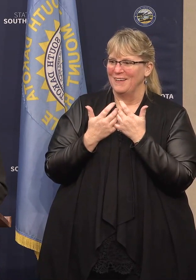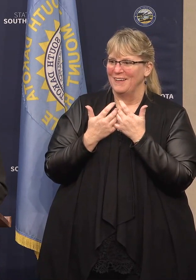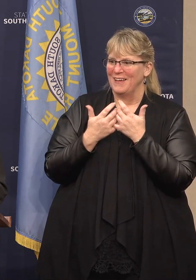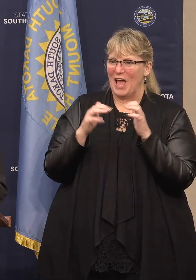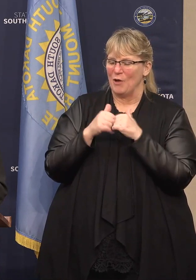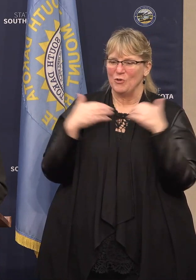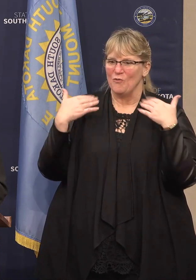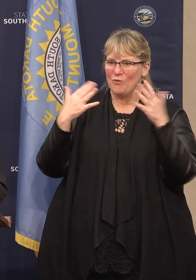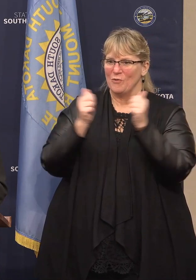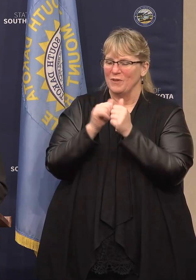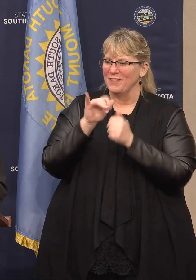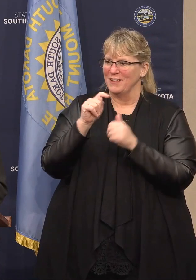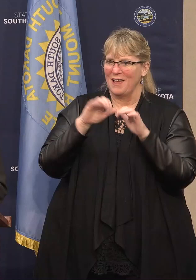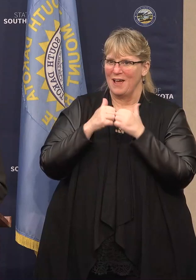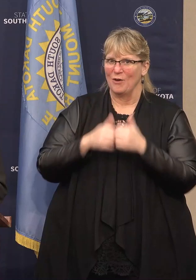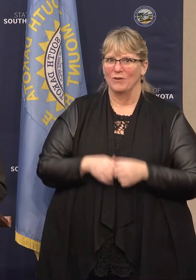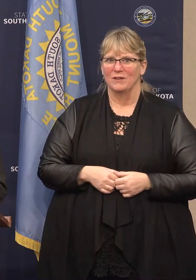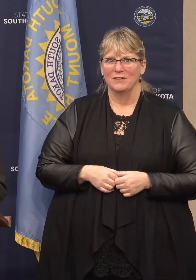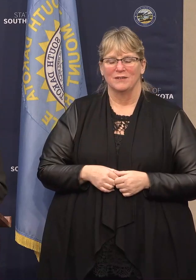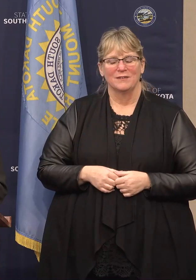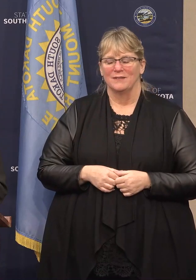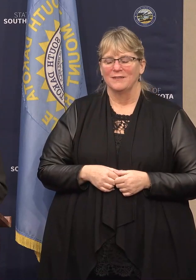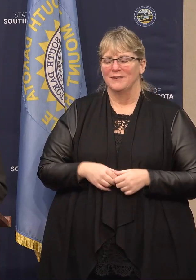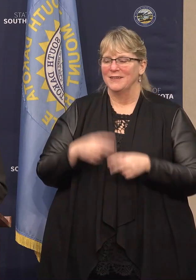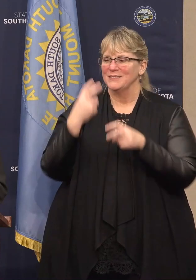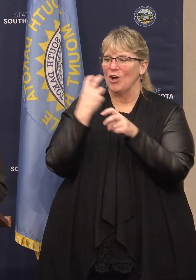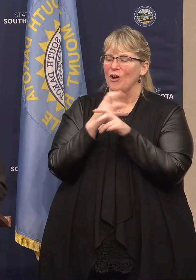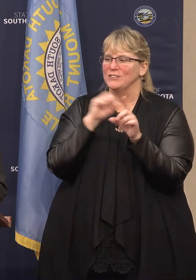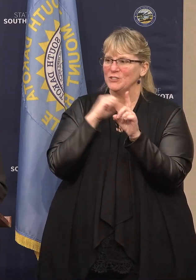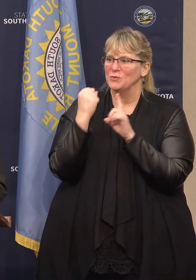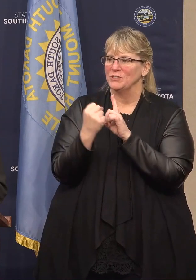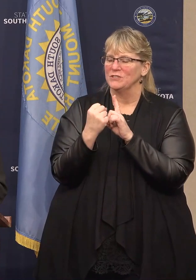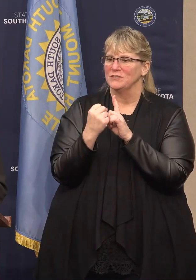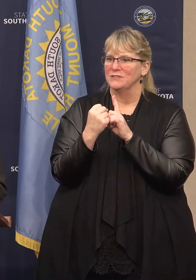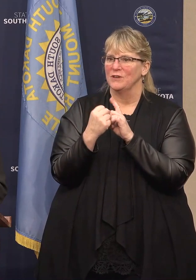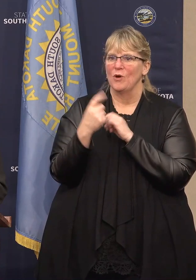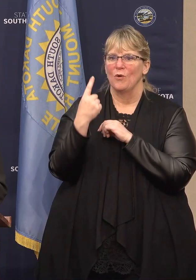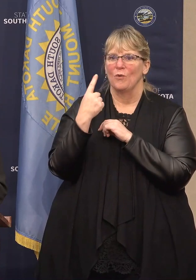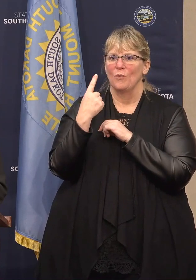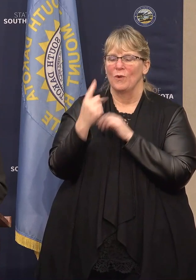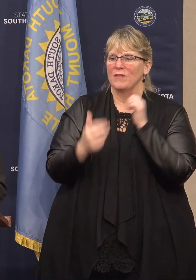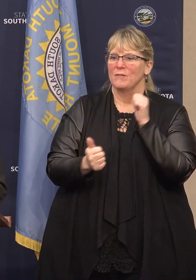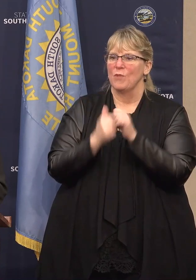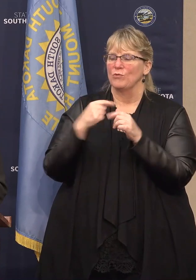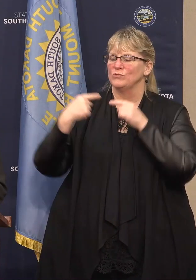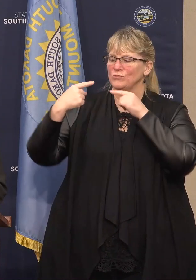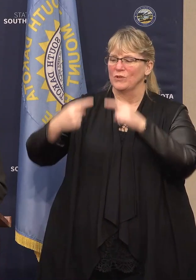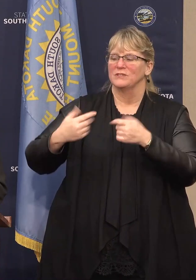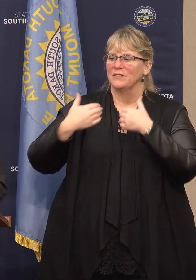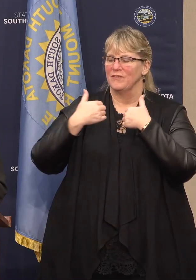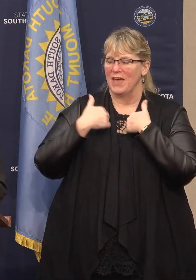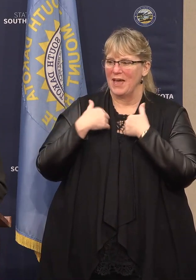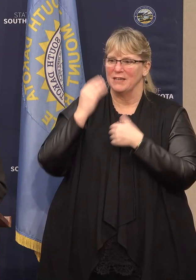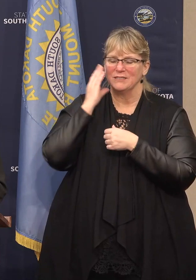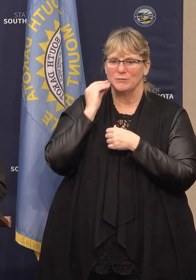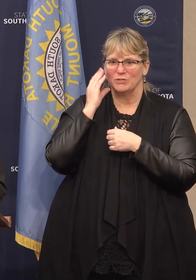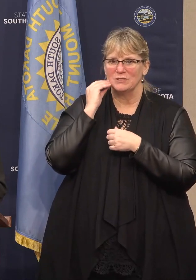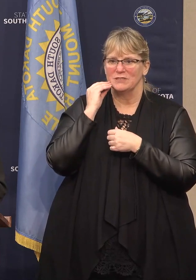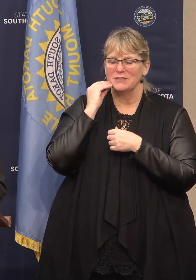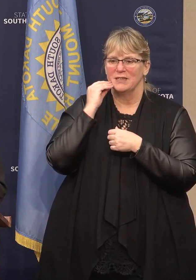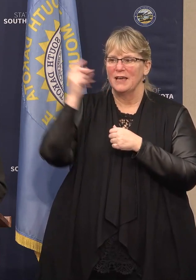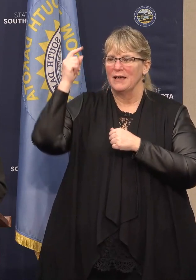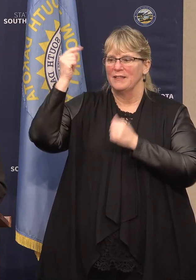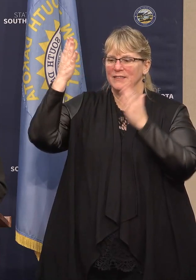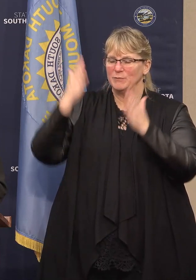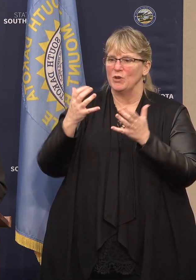go forward with this? It's a hard situation for me. It's probably been one of the biggest struggles I've had, just because I know he's looking